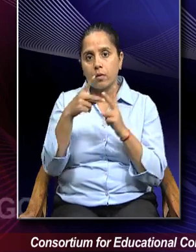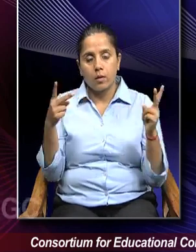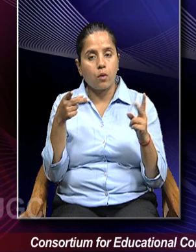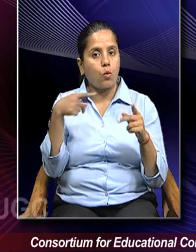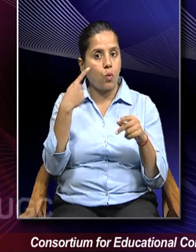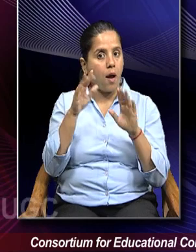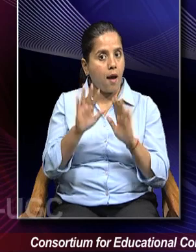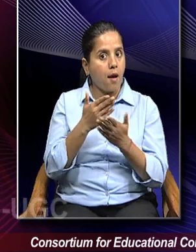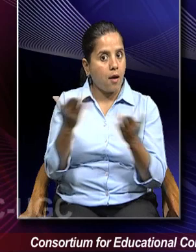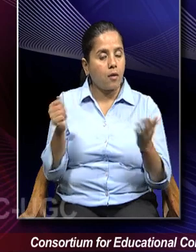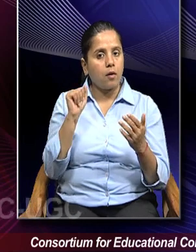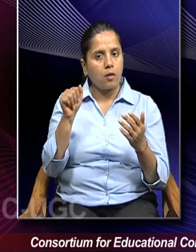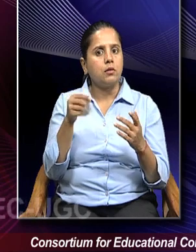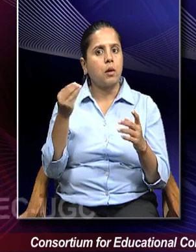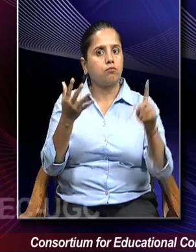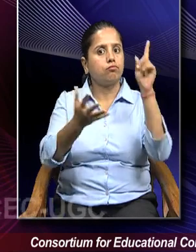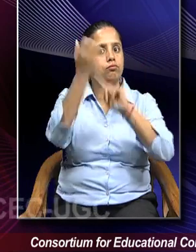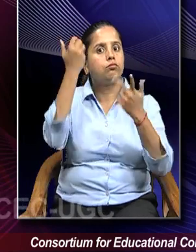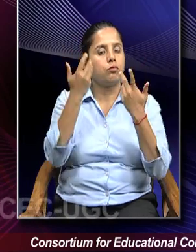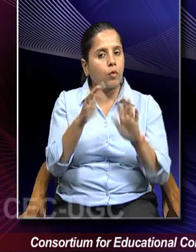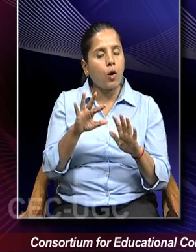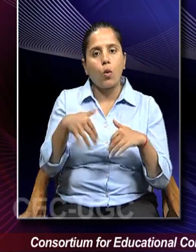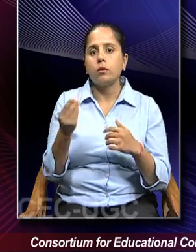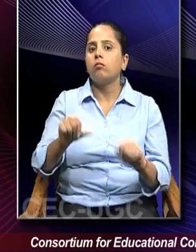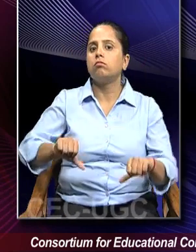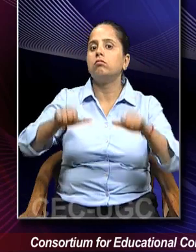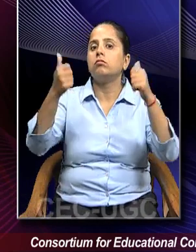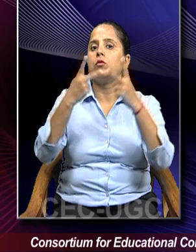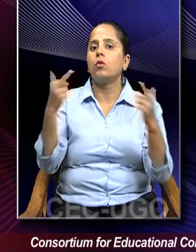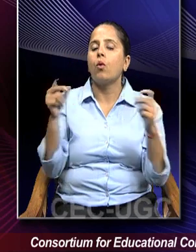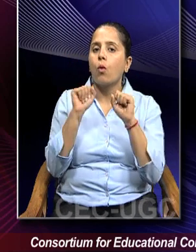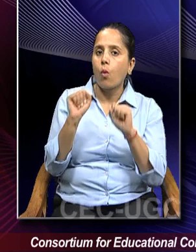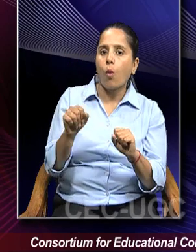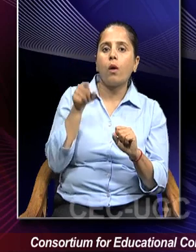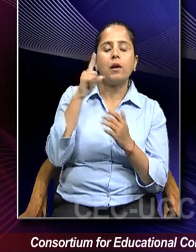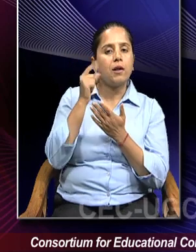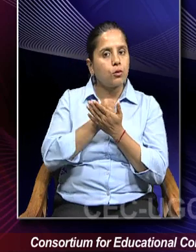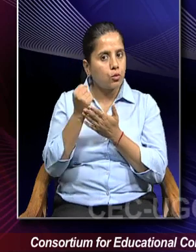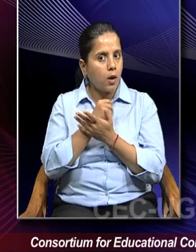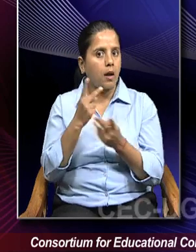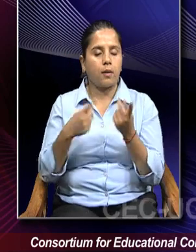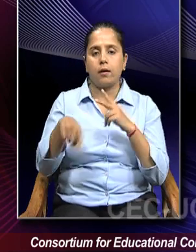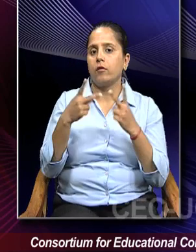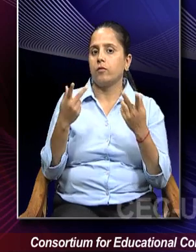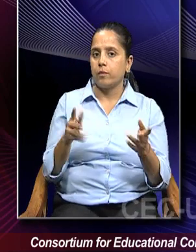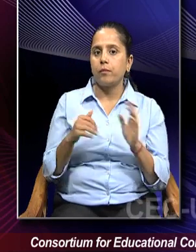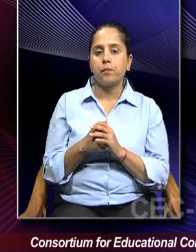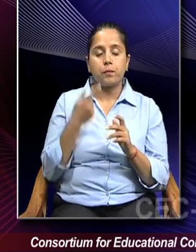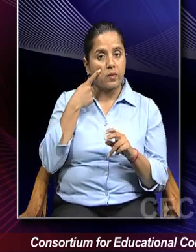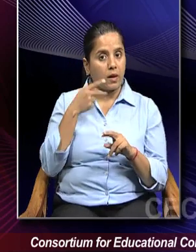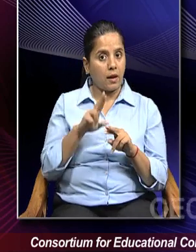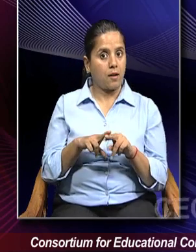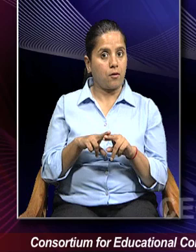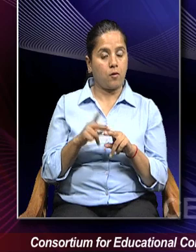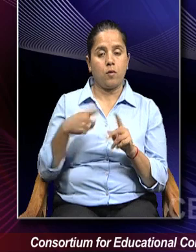have reached to a certain level, or who have been successful into their attempt, into their endeavors. And if we